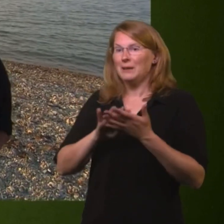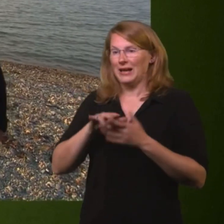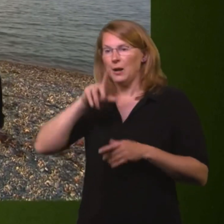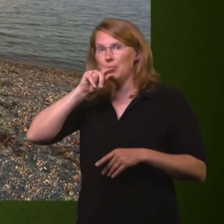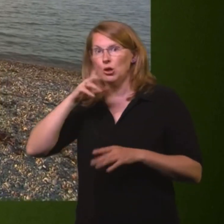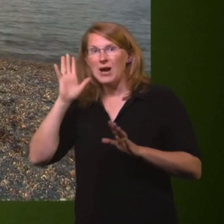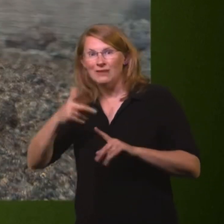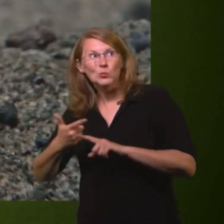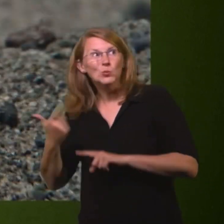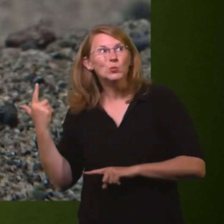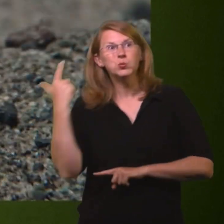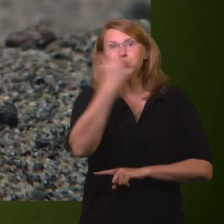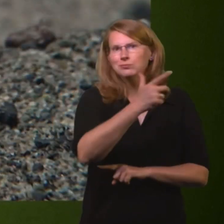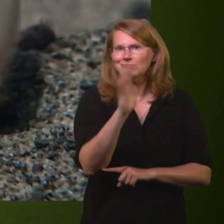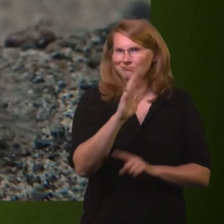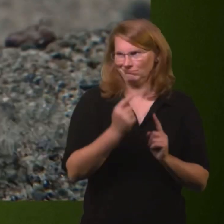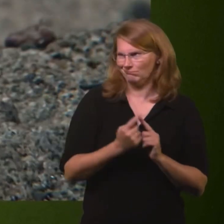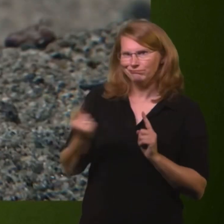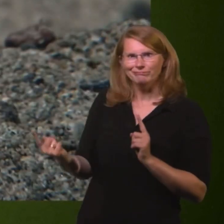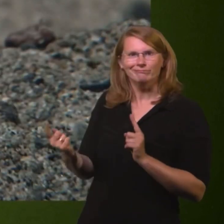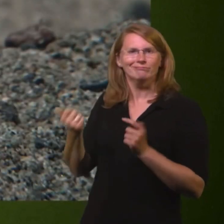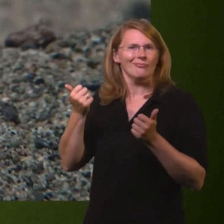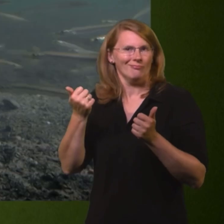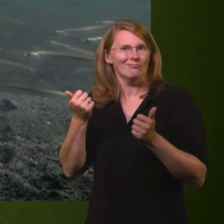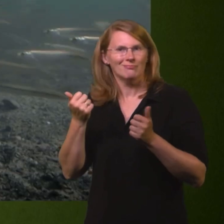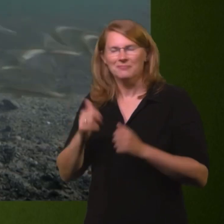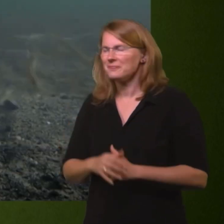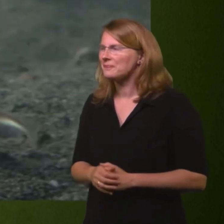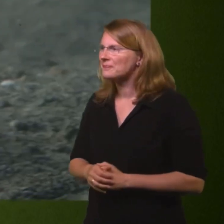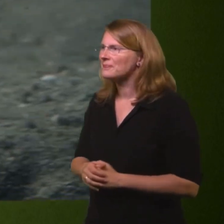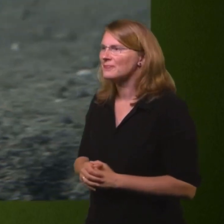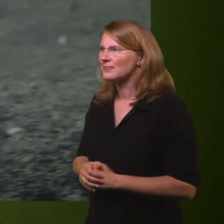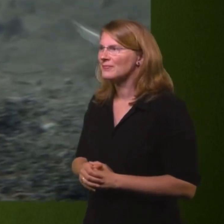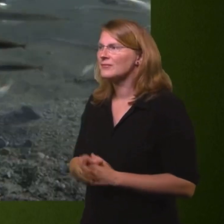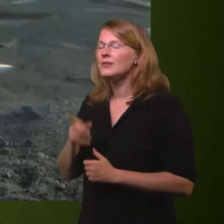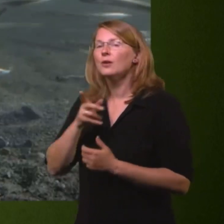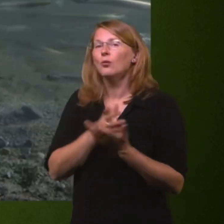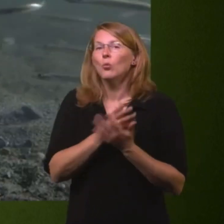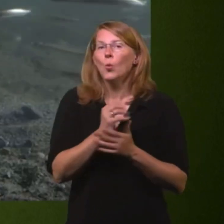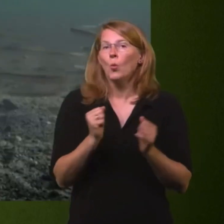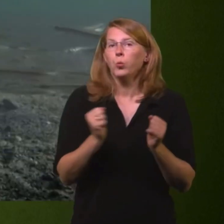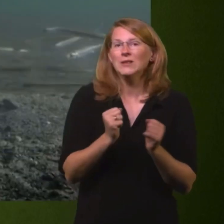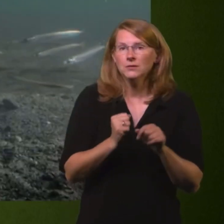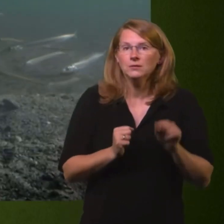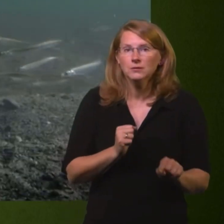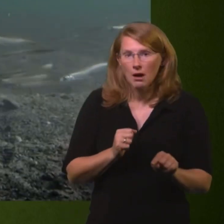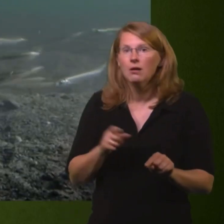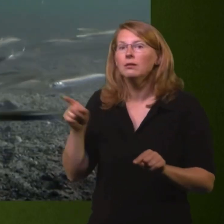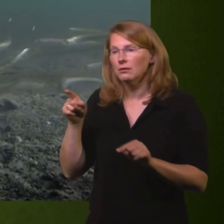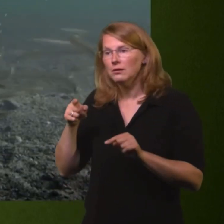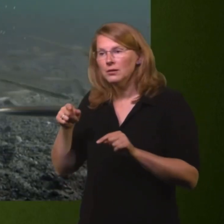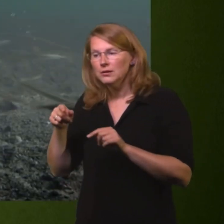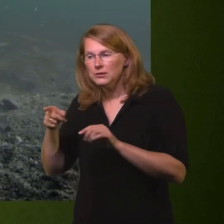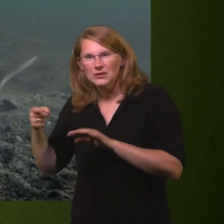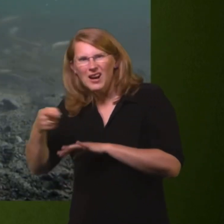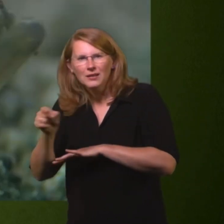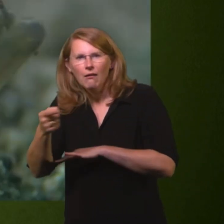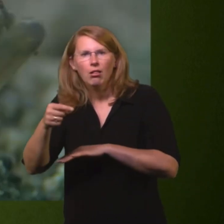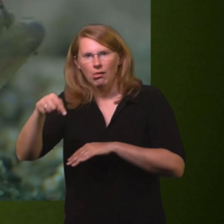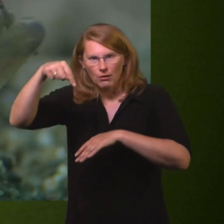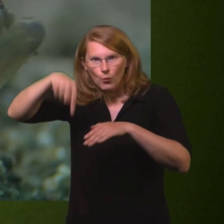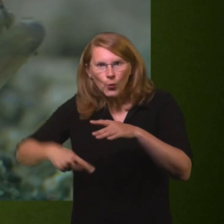what is their home ground. Now, in the winter, the sand eels will dig into the sand and they'll stay there for the whole winter. They won't